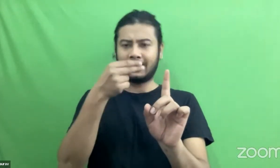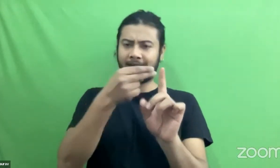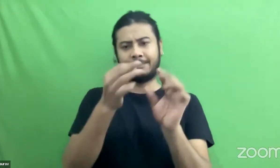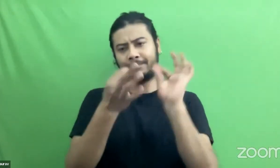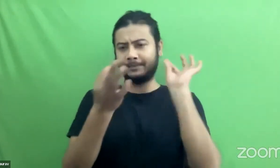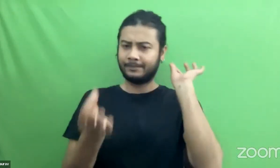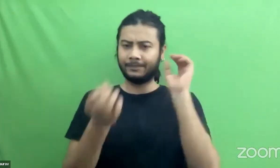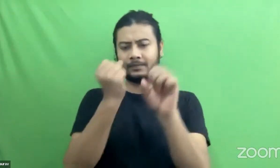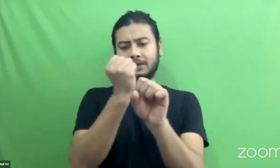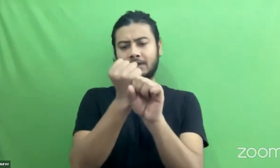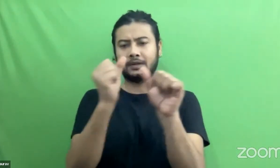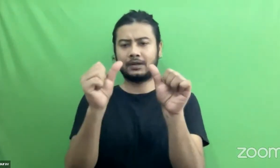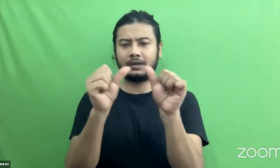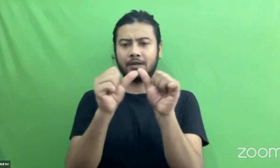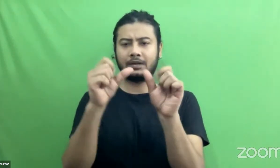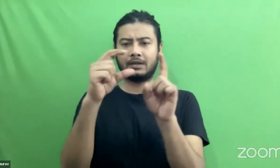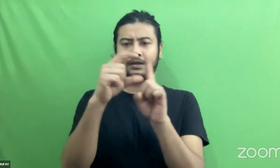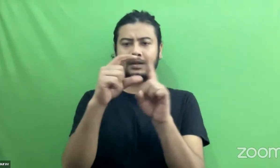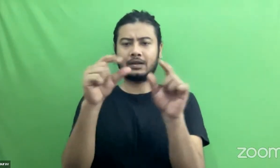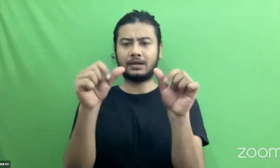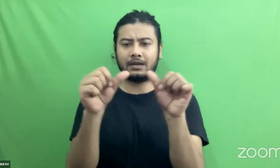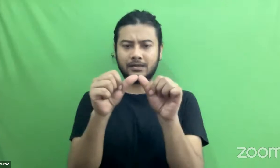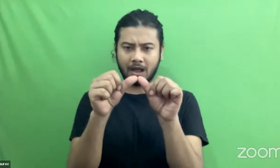other birth of Srimati Radharani.